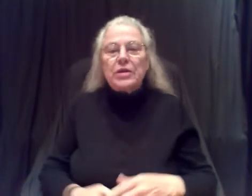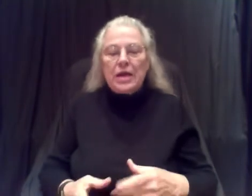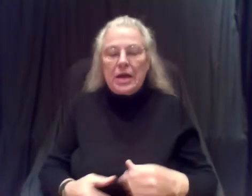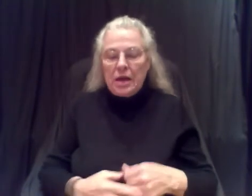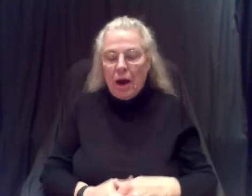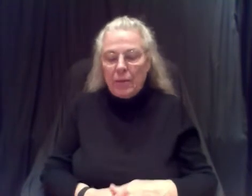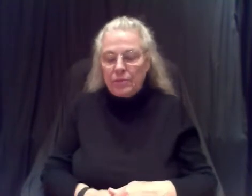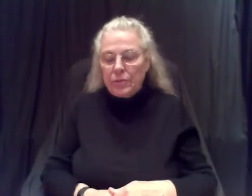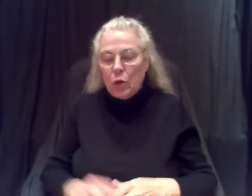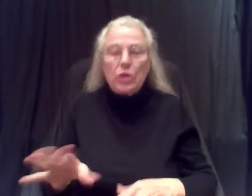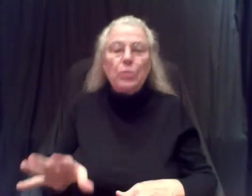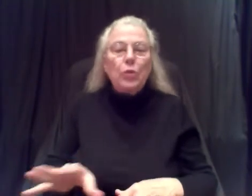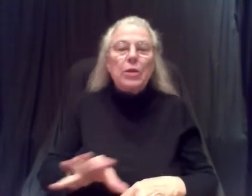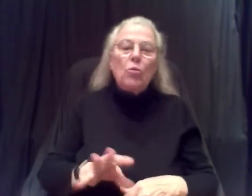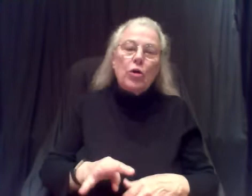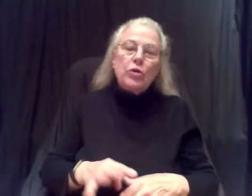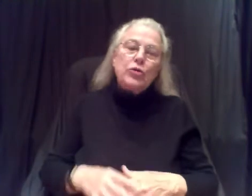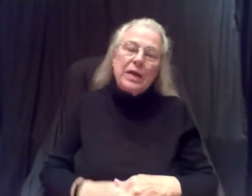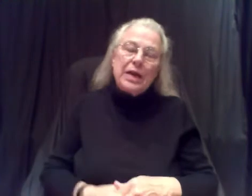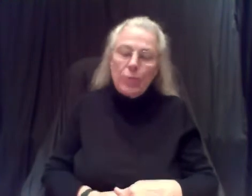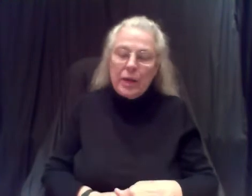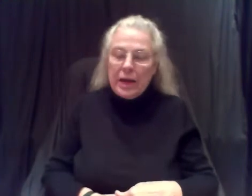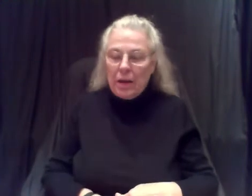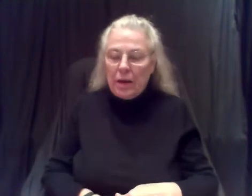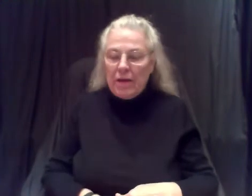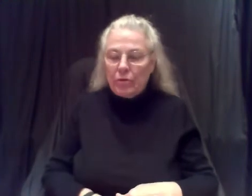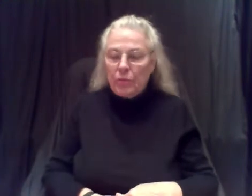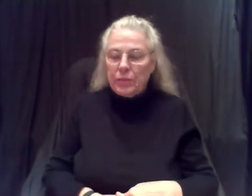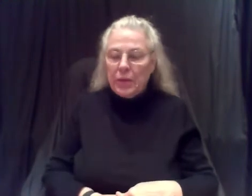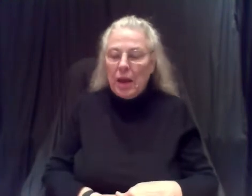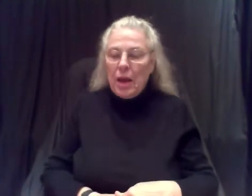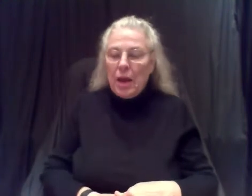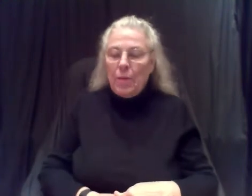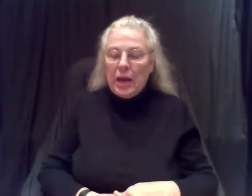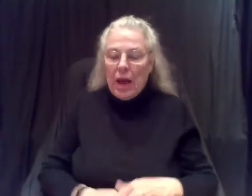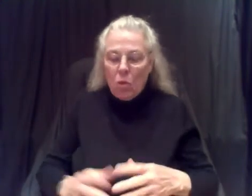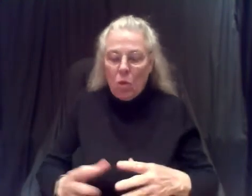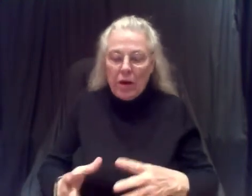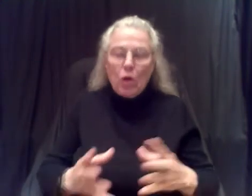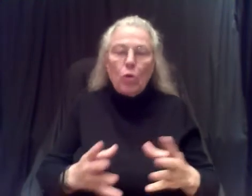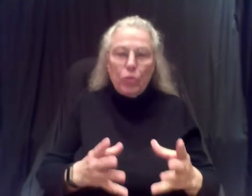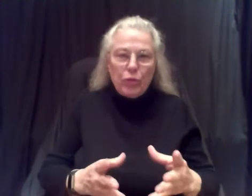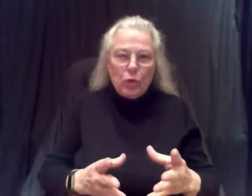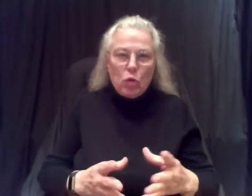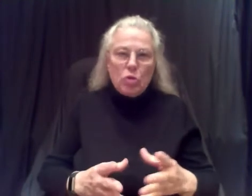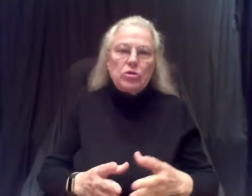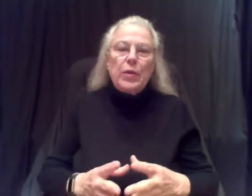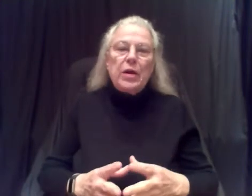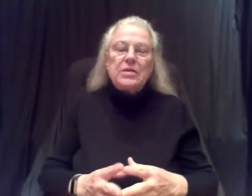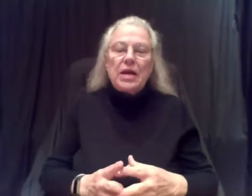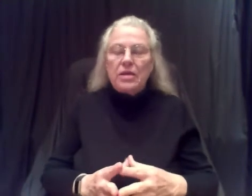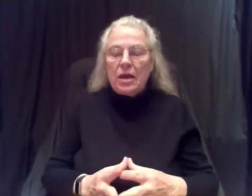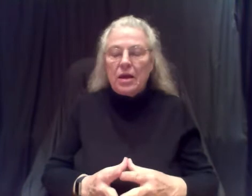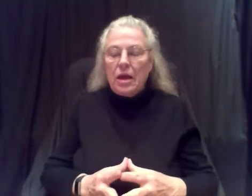need, I'm going to put it more to an intermediate level, but I want to go through the words because I think